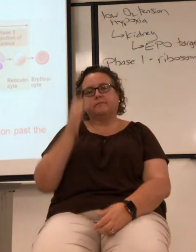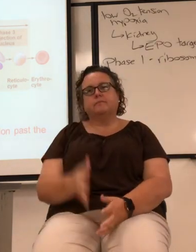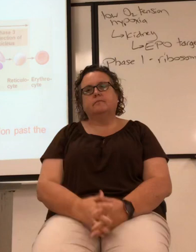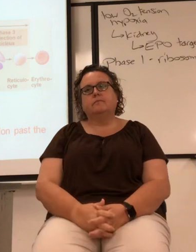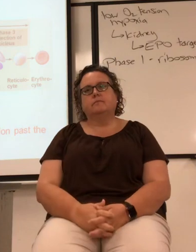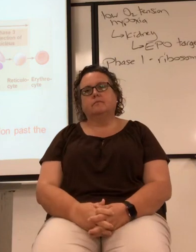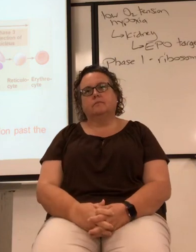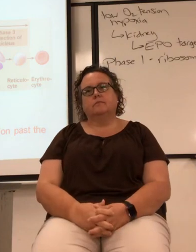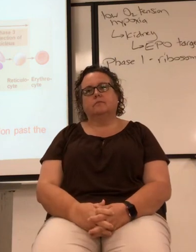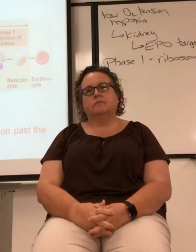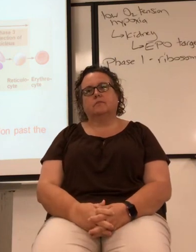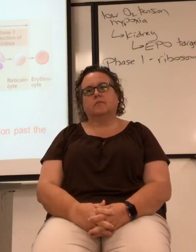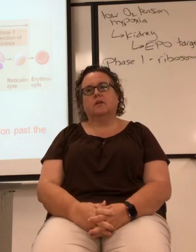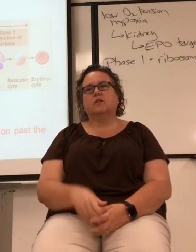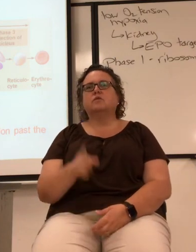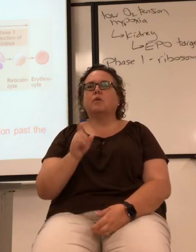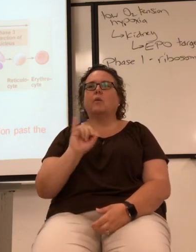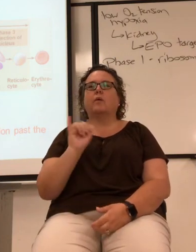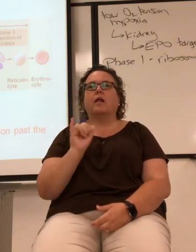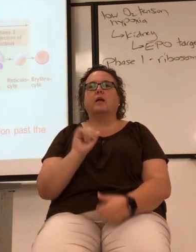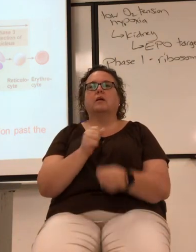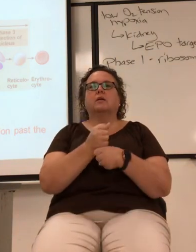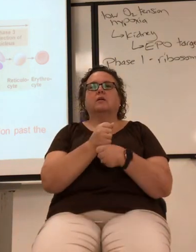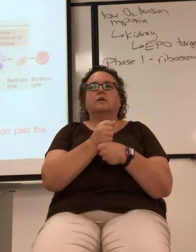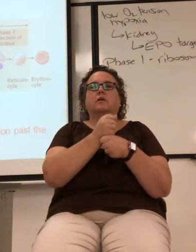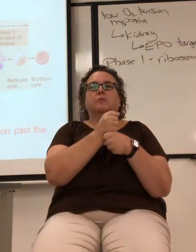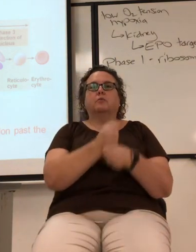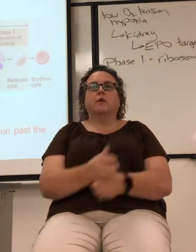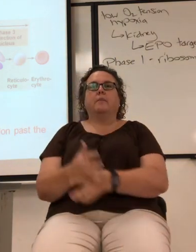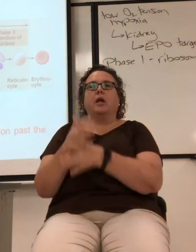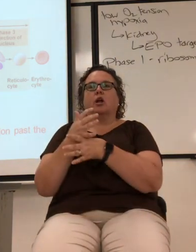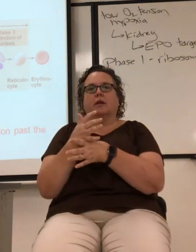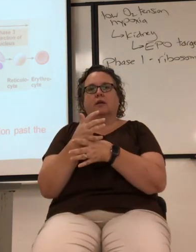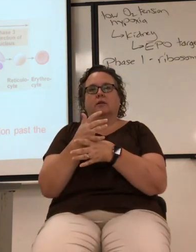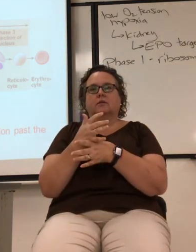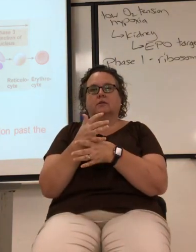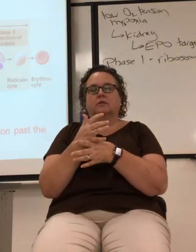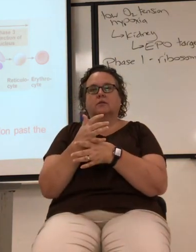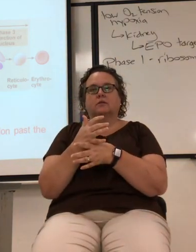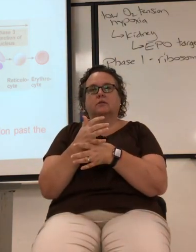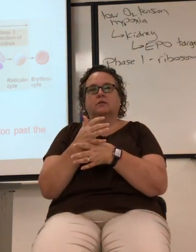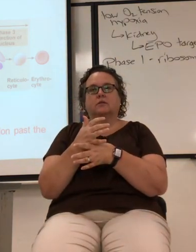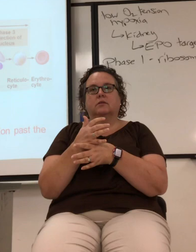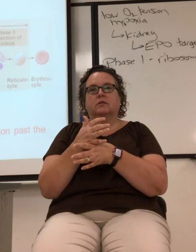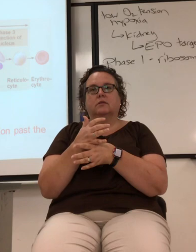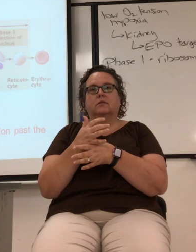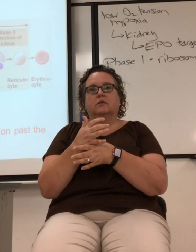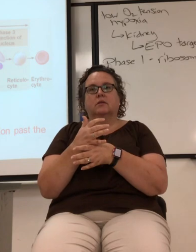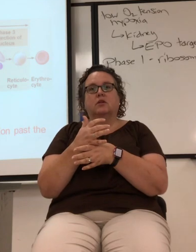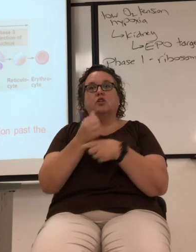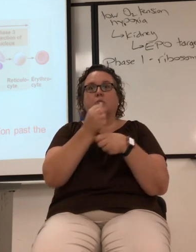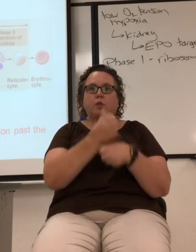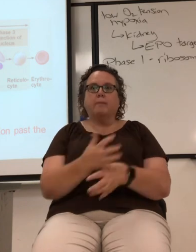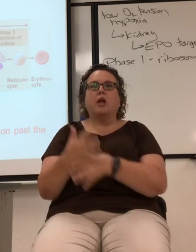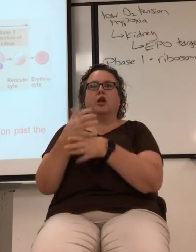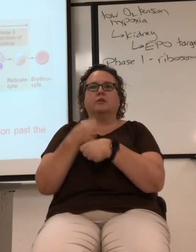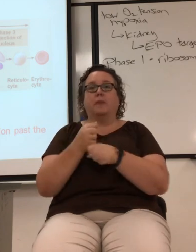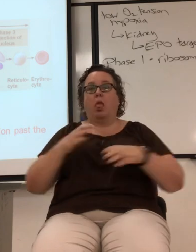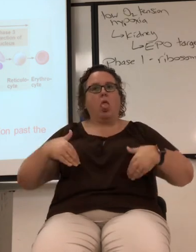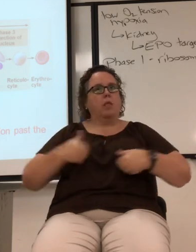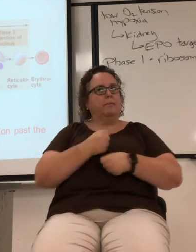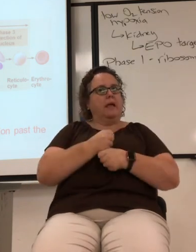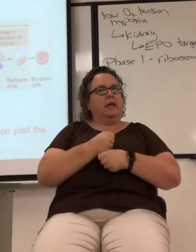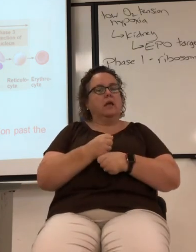Okay, it's like you're preparing to make hemoglobin, but you're not making it yet. You're just getting the machinery to do it. And